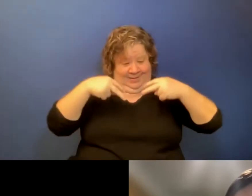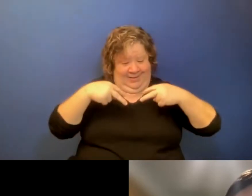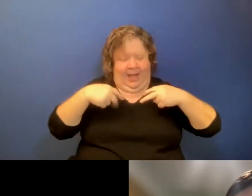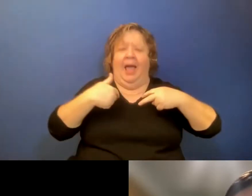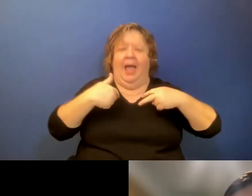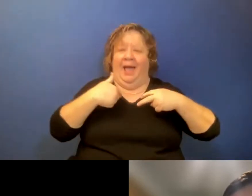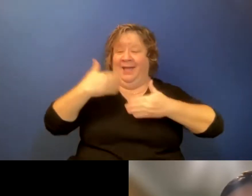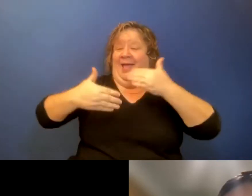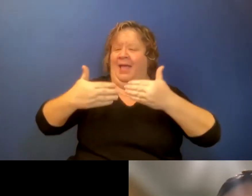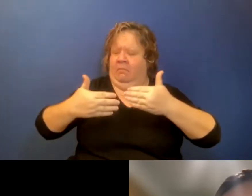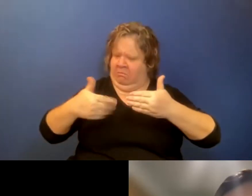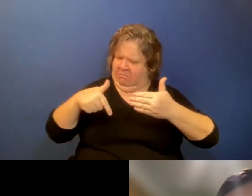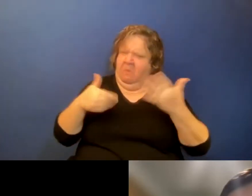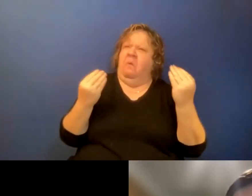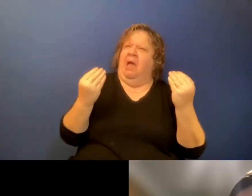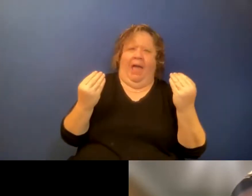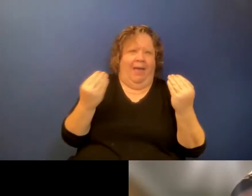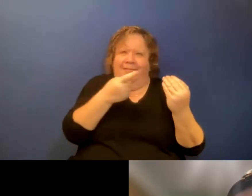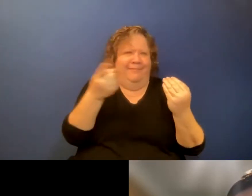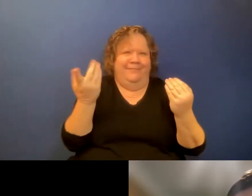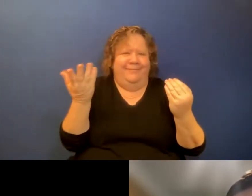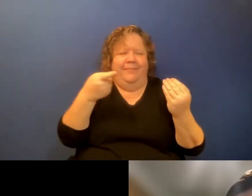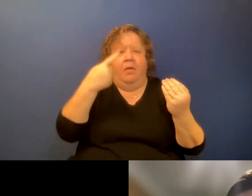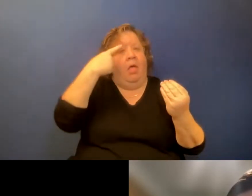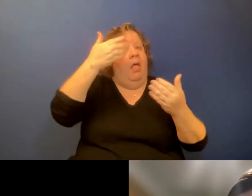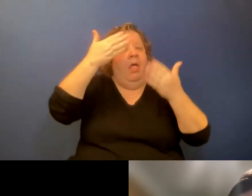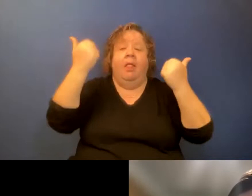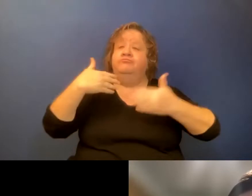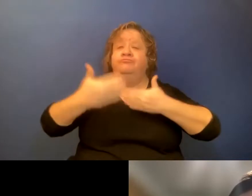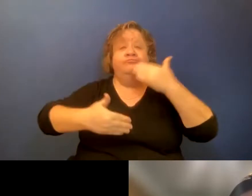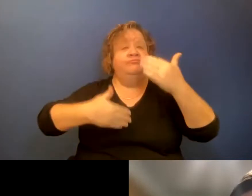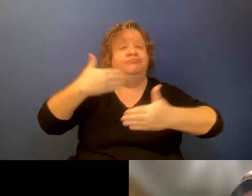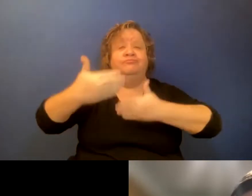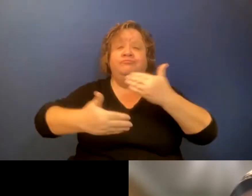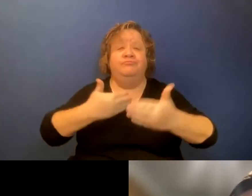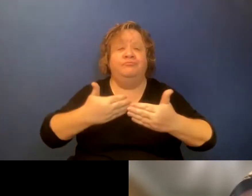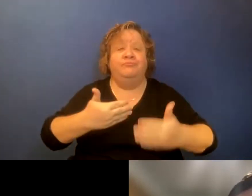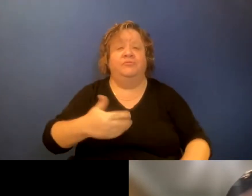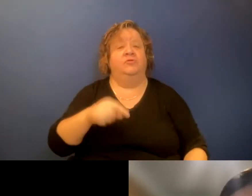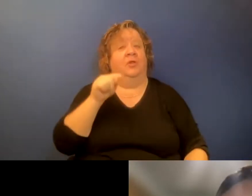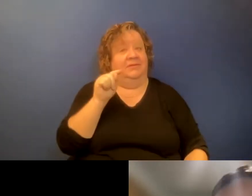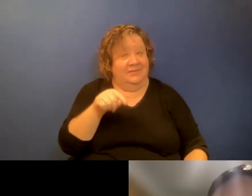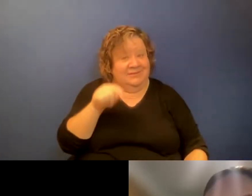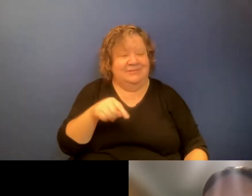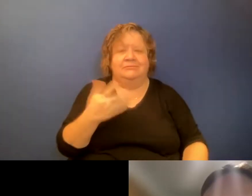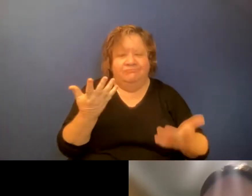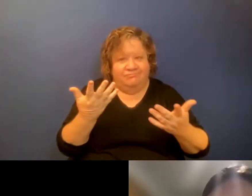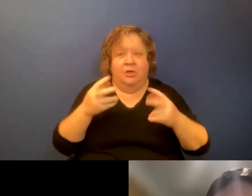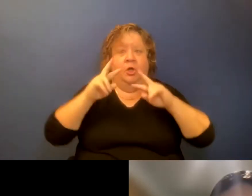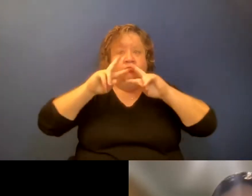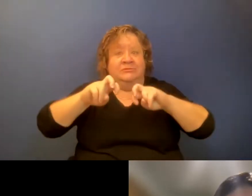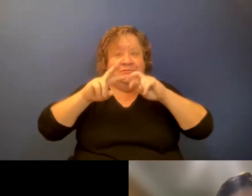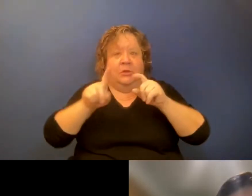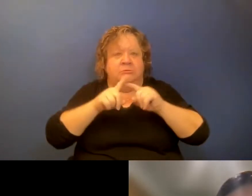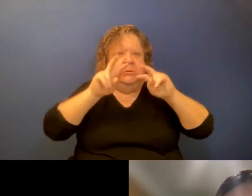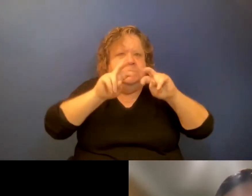why really traditional forms of research and traditional forms of problem solving it usually don't work, right? We're sort